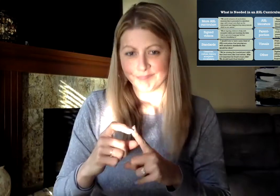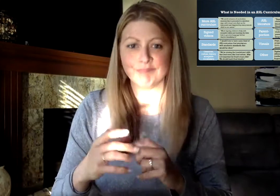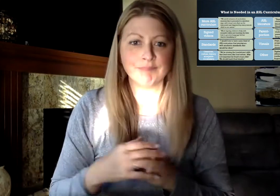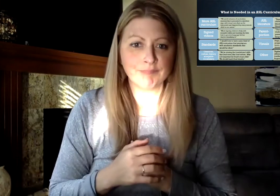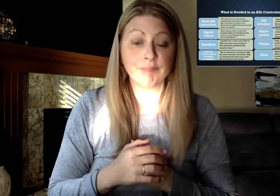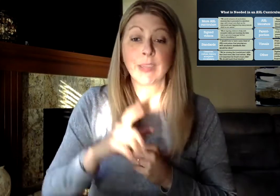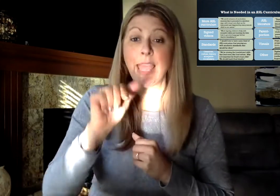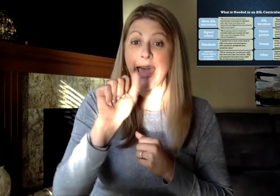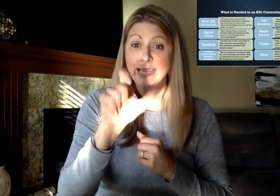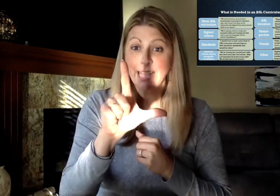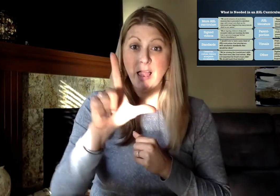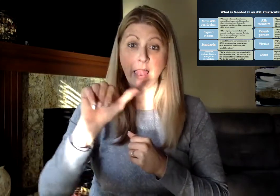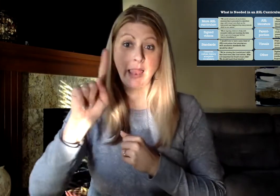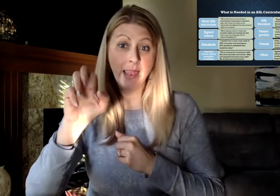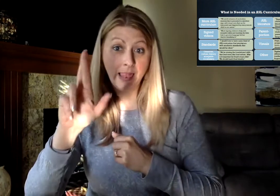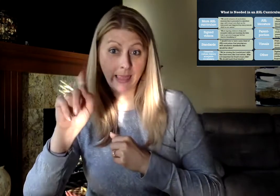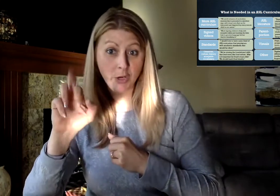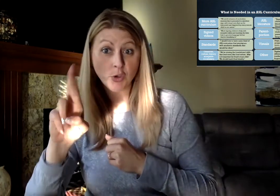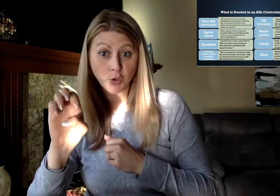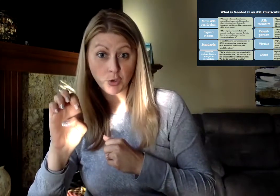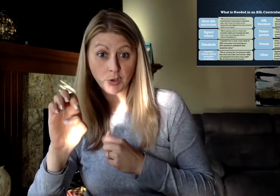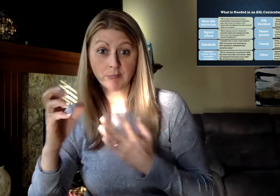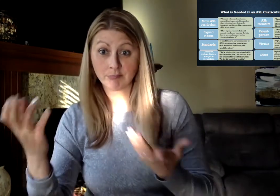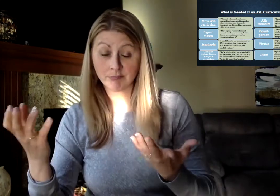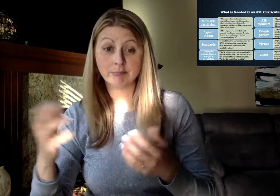alongside the vocabulary. We need ASL literature.